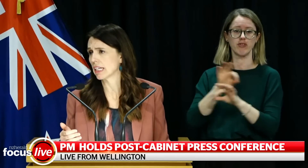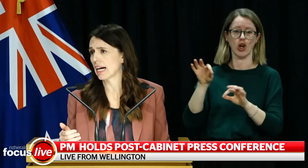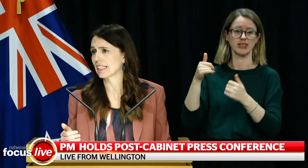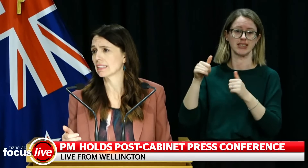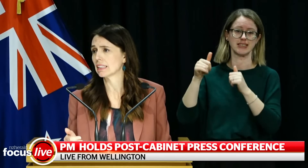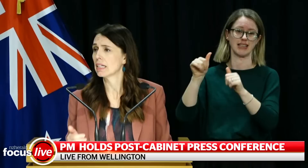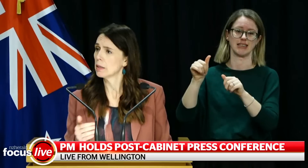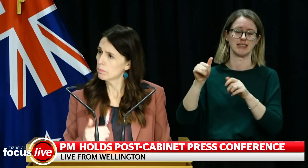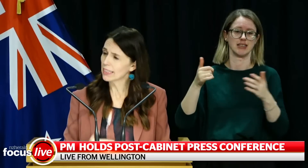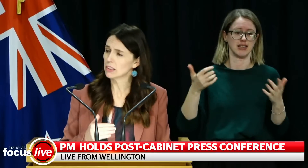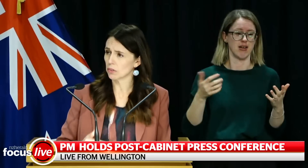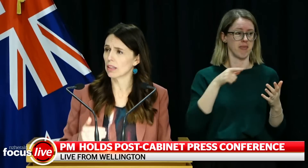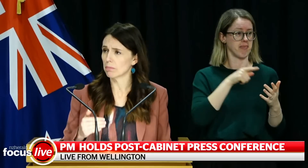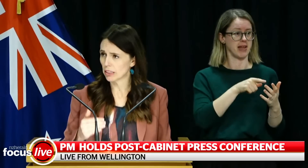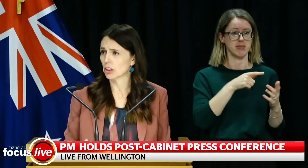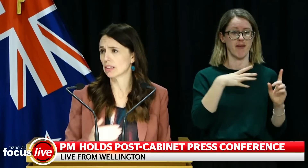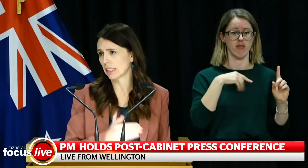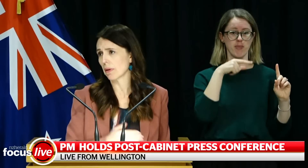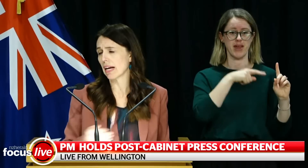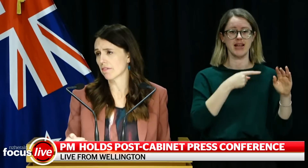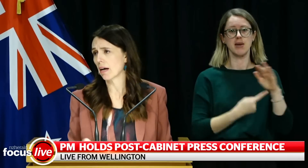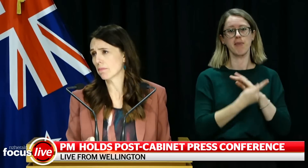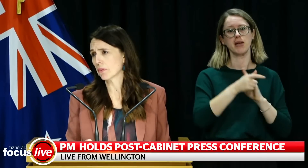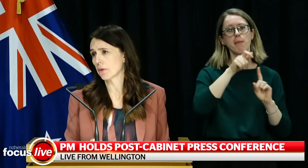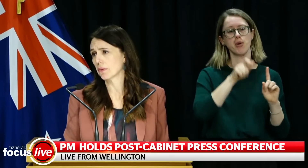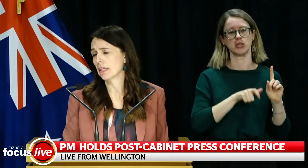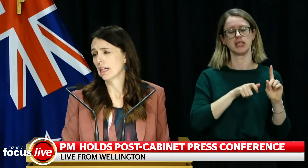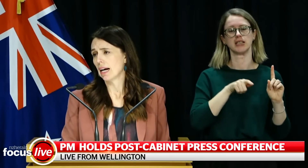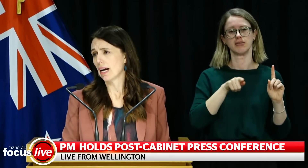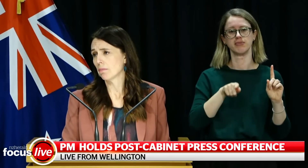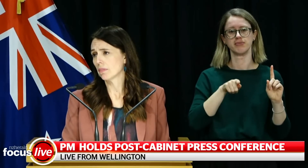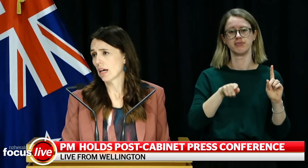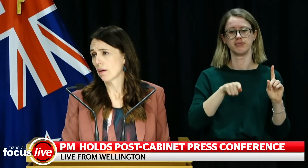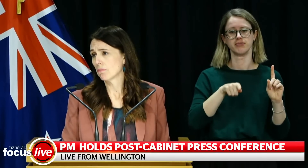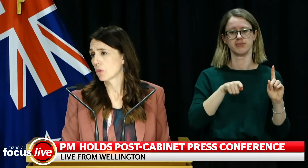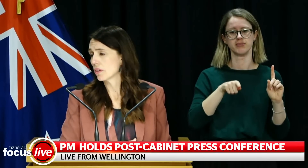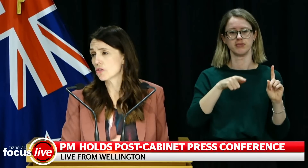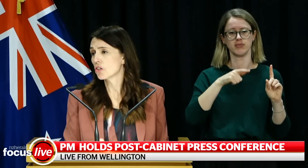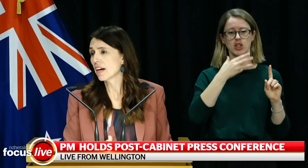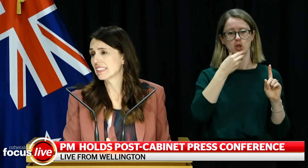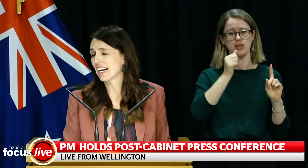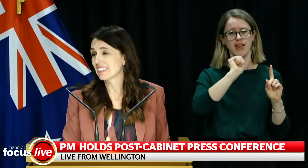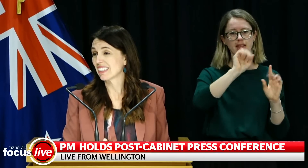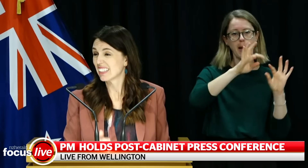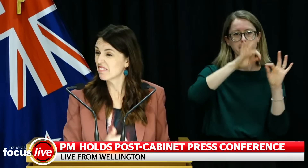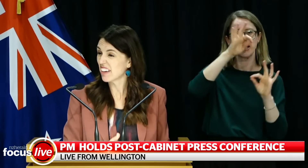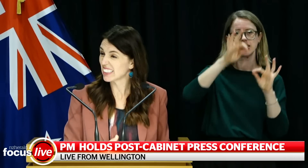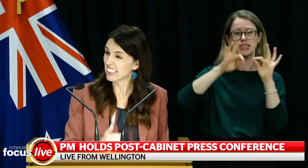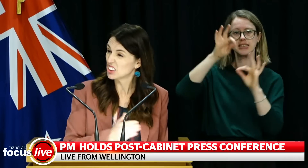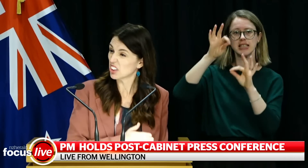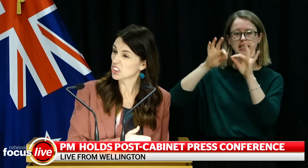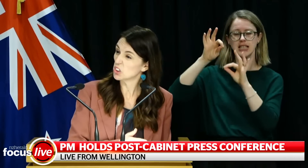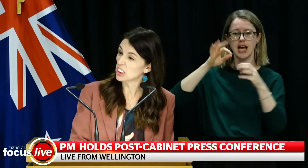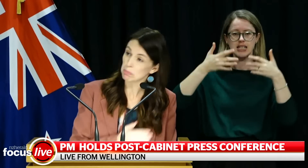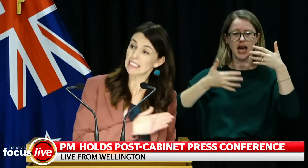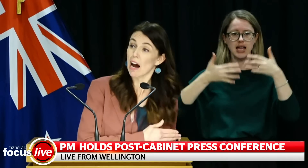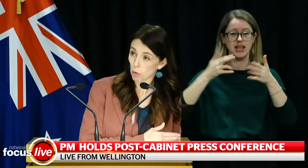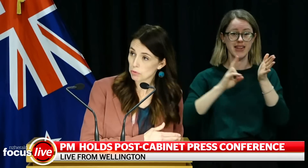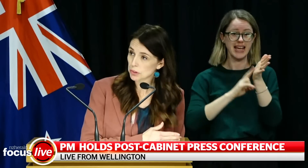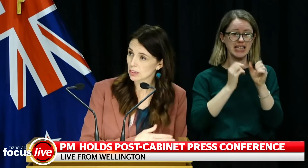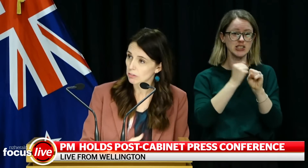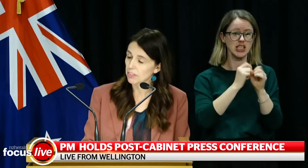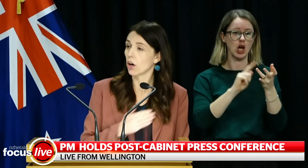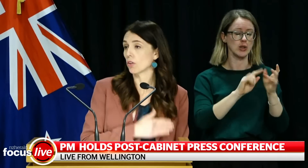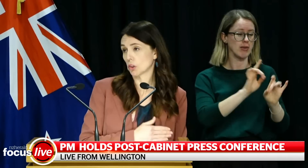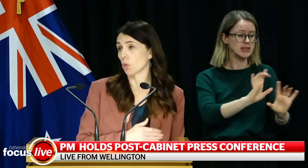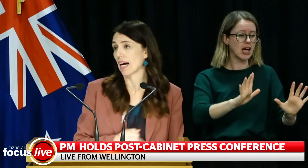our own targets based on the measures that we have come through the survey data that, in fact, NGOs use